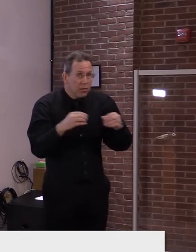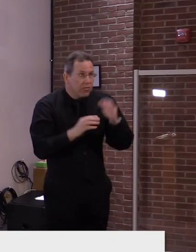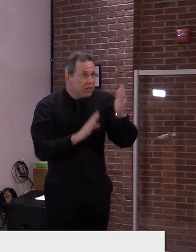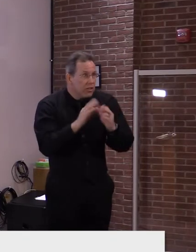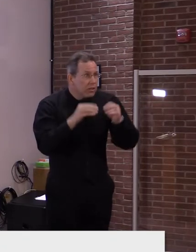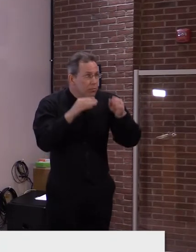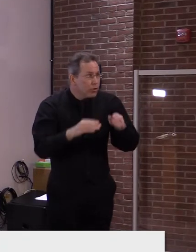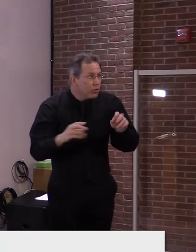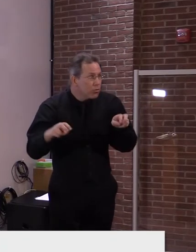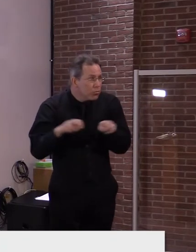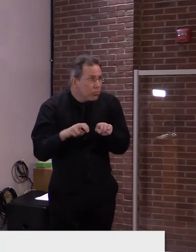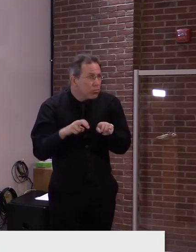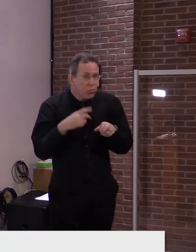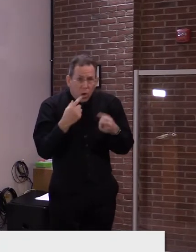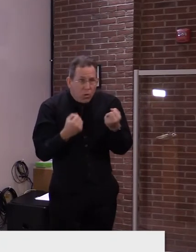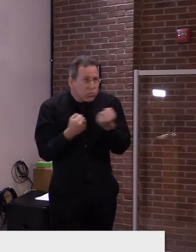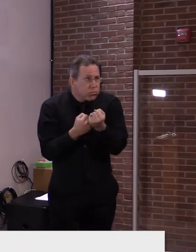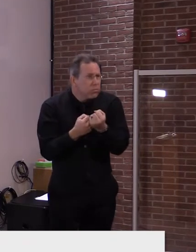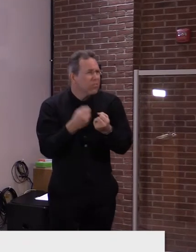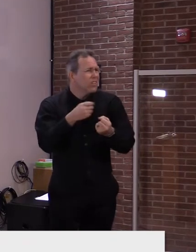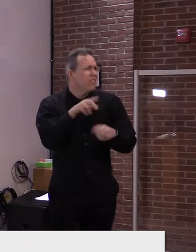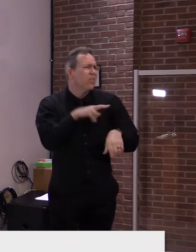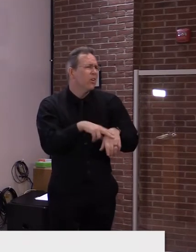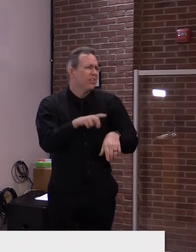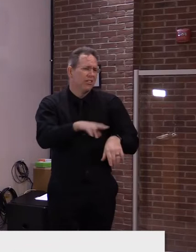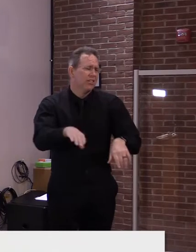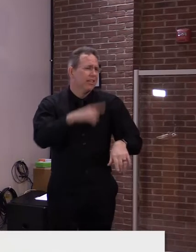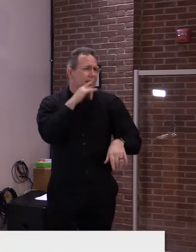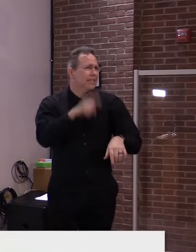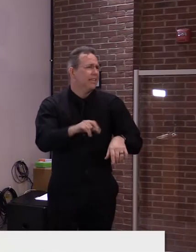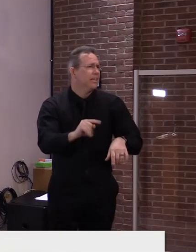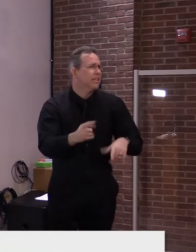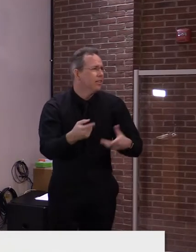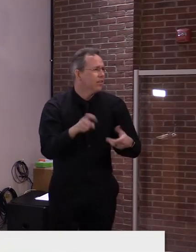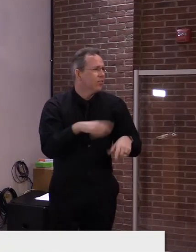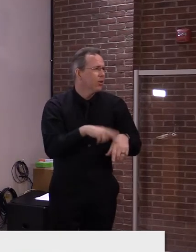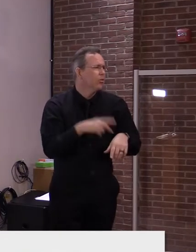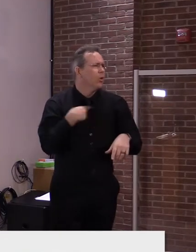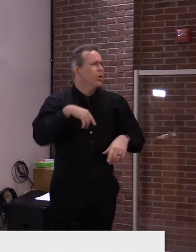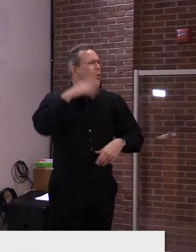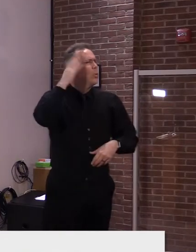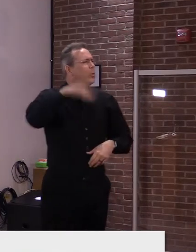for exactly the reasons that I talked about this morning, actually, in terms of recovery.